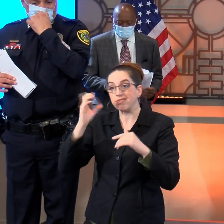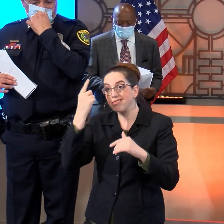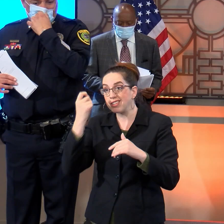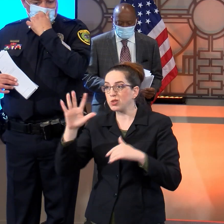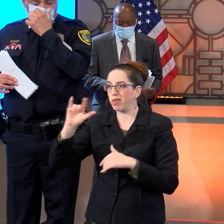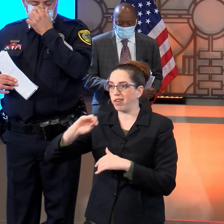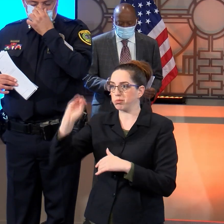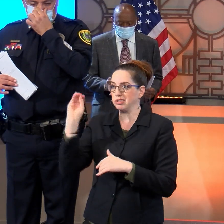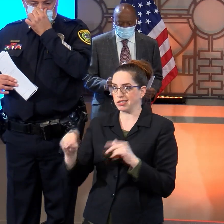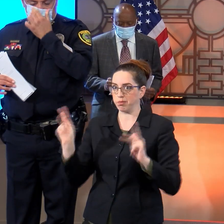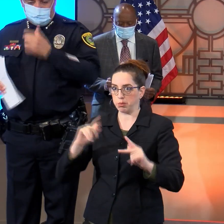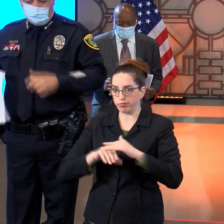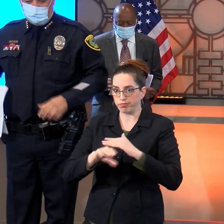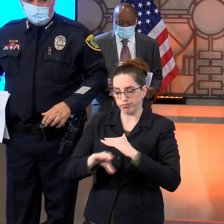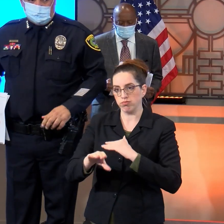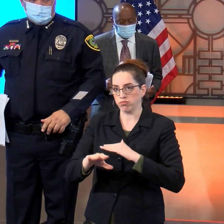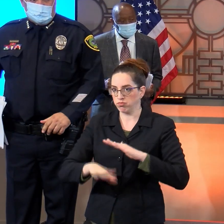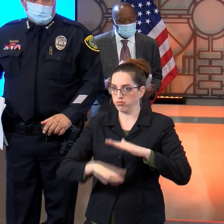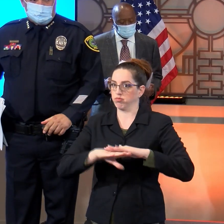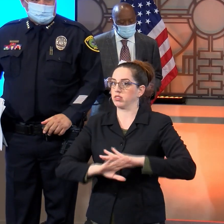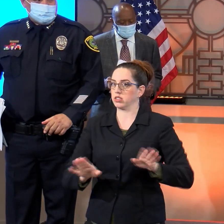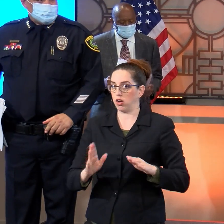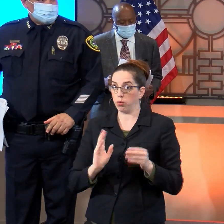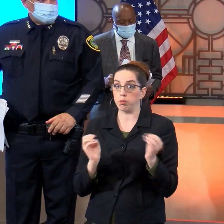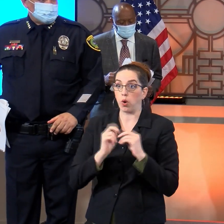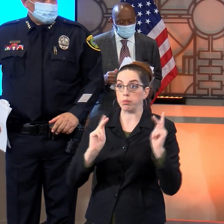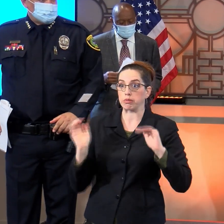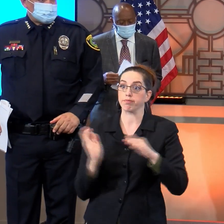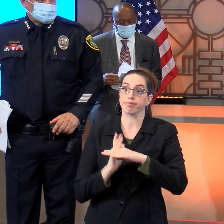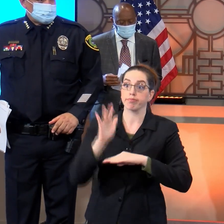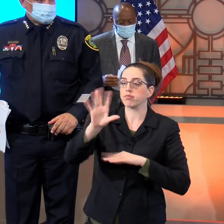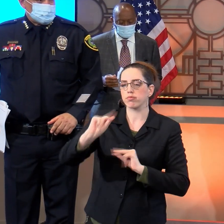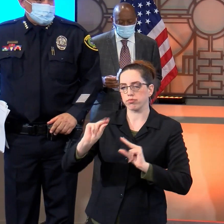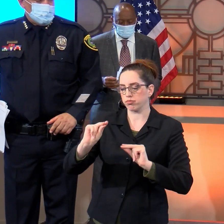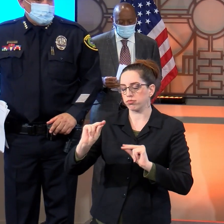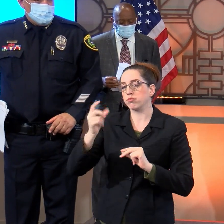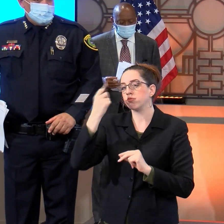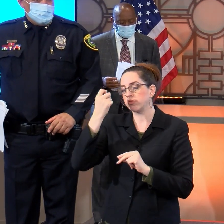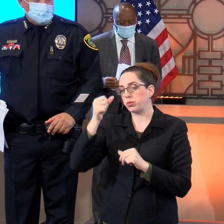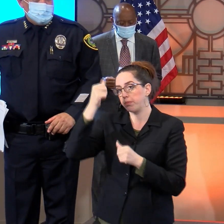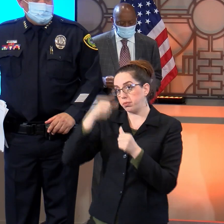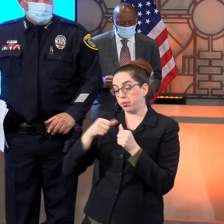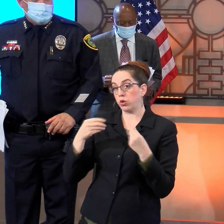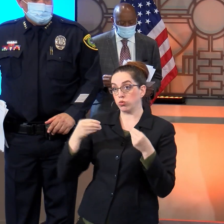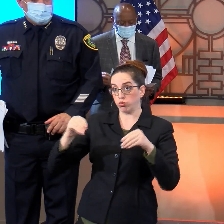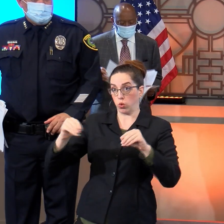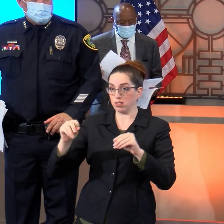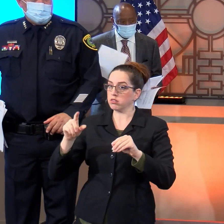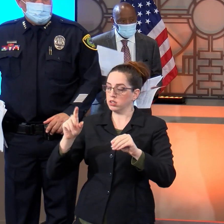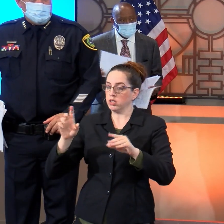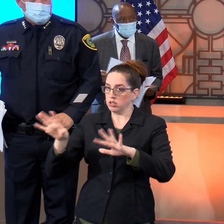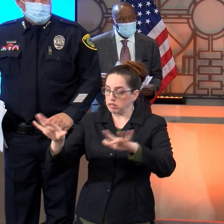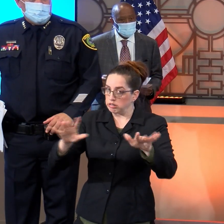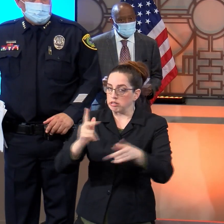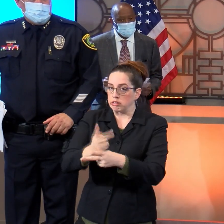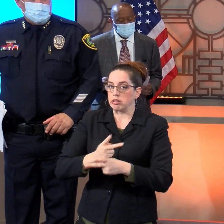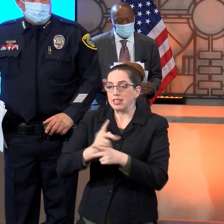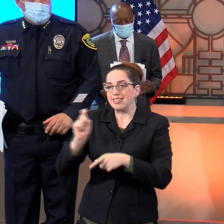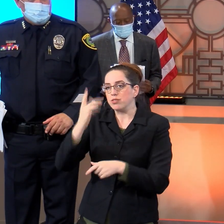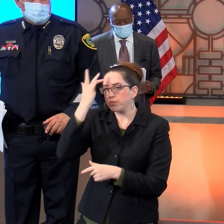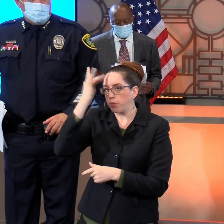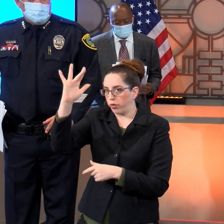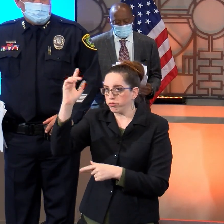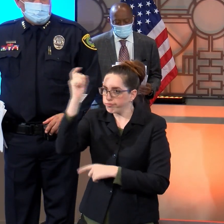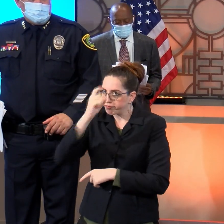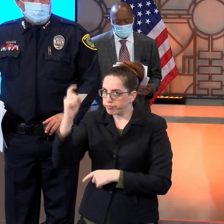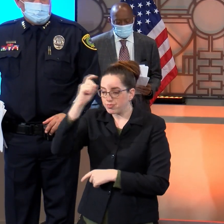occupancy for stores, I want to remind folks, the store owners, I said a couple days ago, I said we need to be smart about this. So for example,